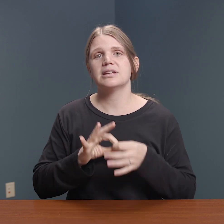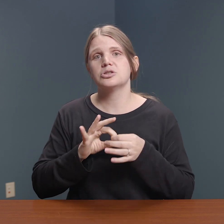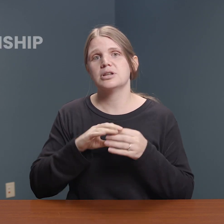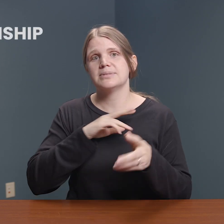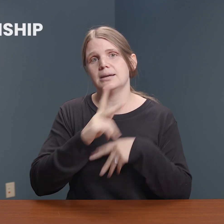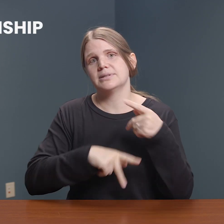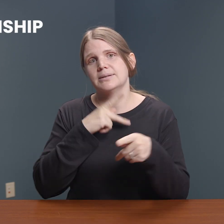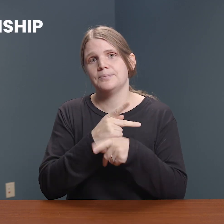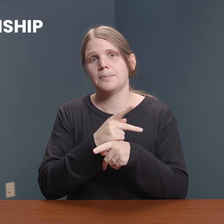Relationship types.